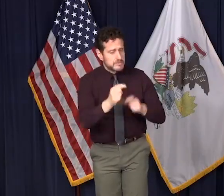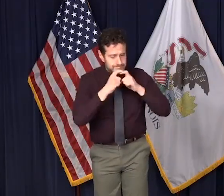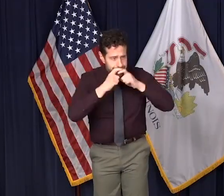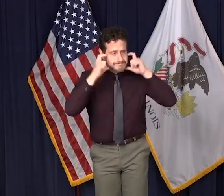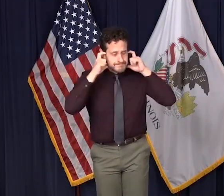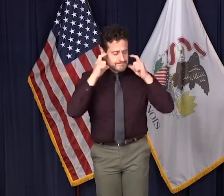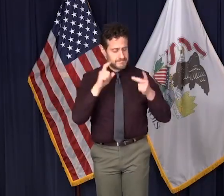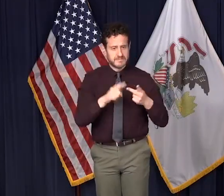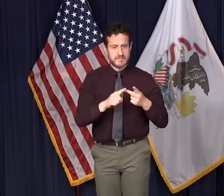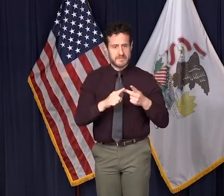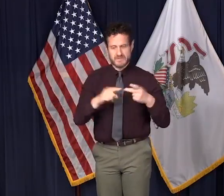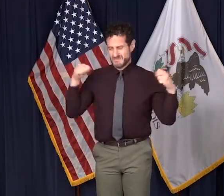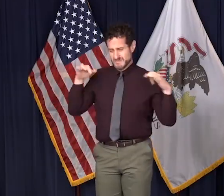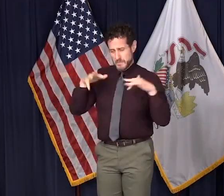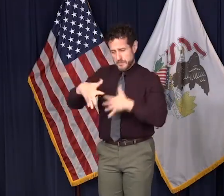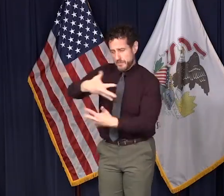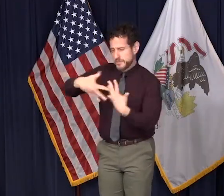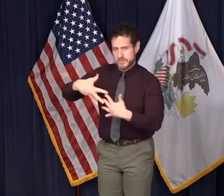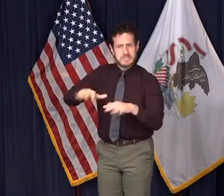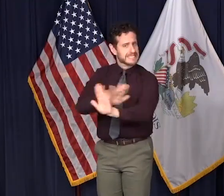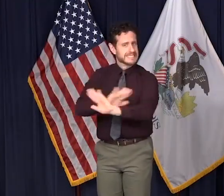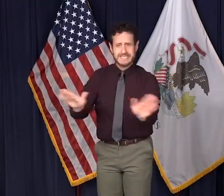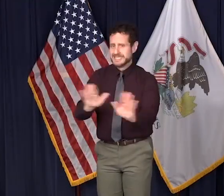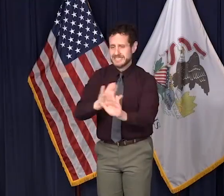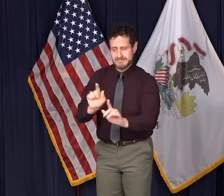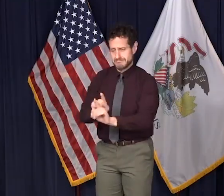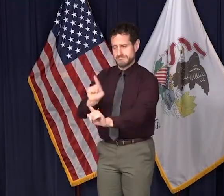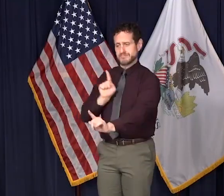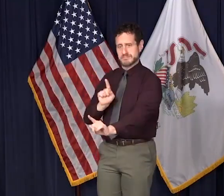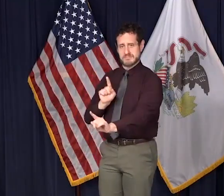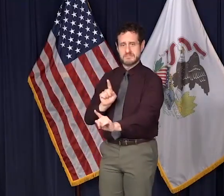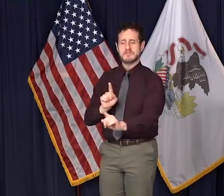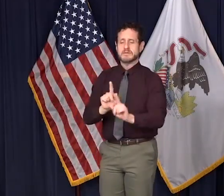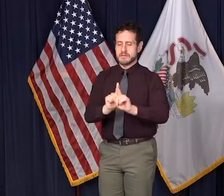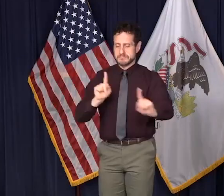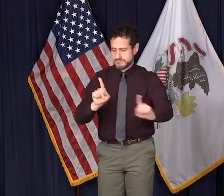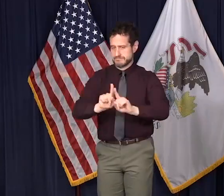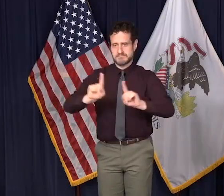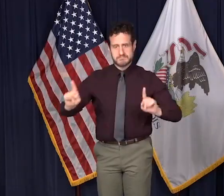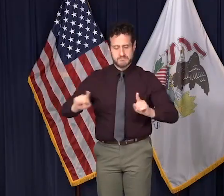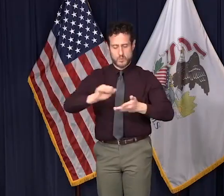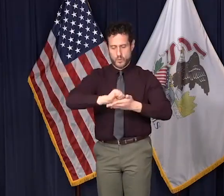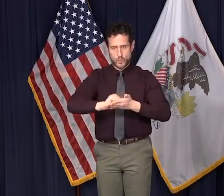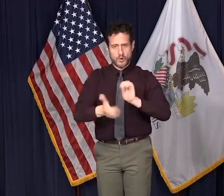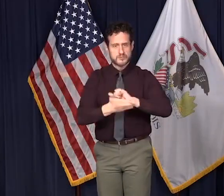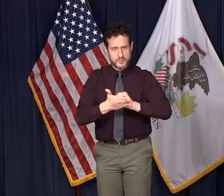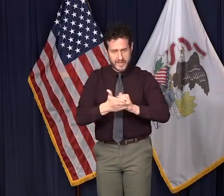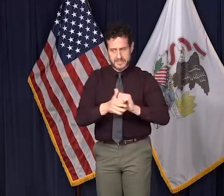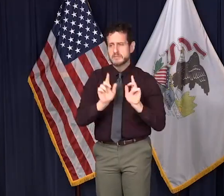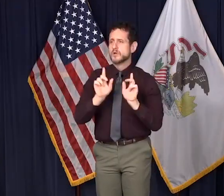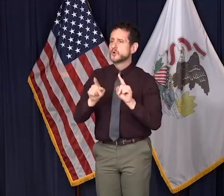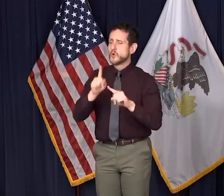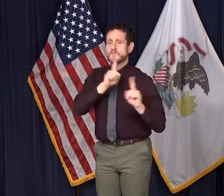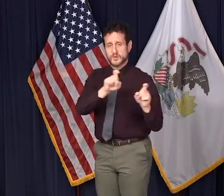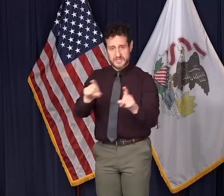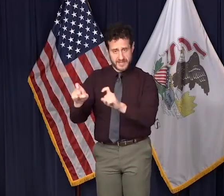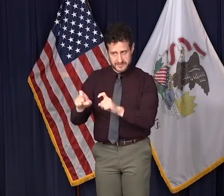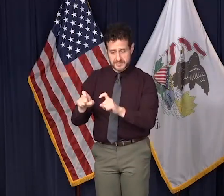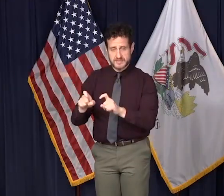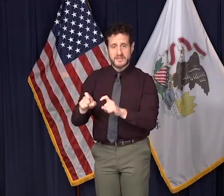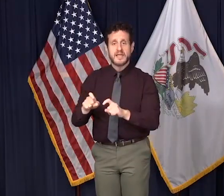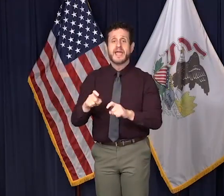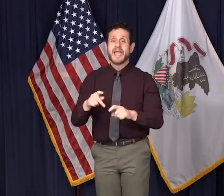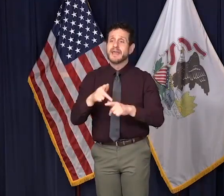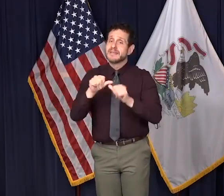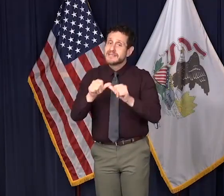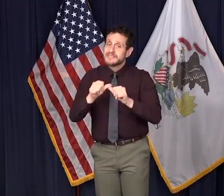large gatherings. Maintain physical distance. Wash your hands. Test regularly and continue looking out for your